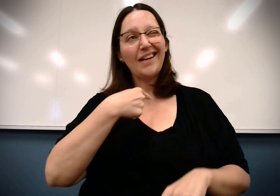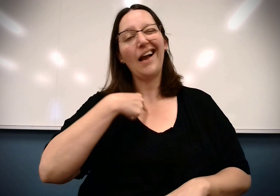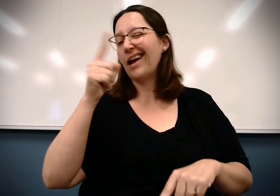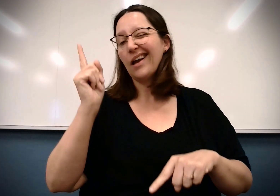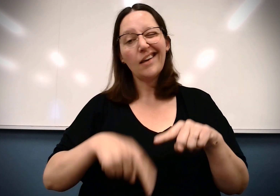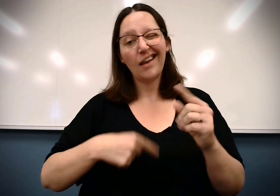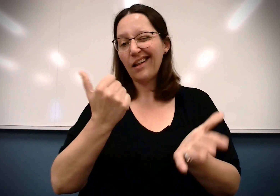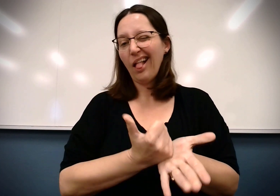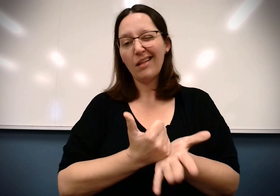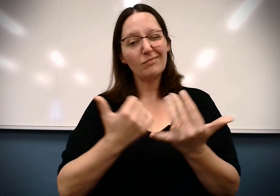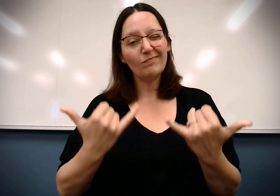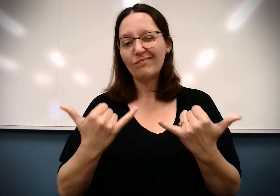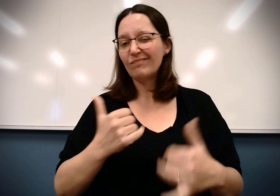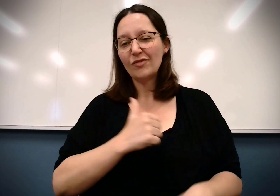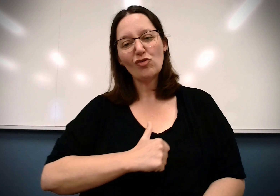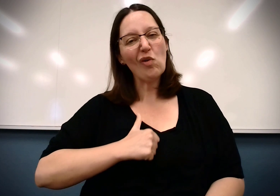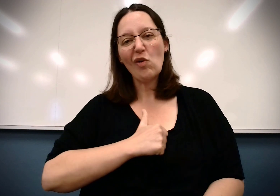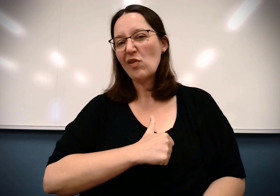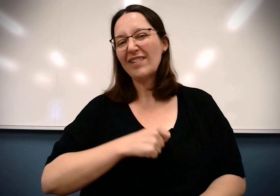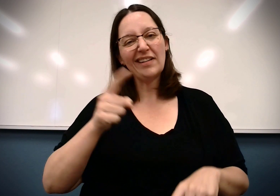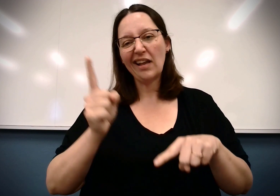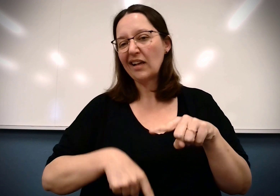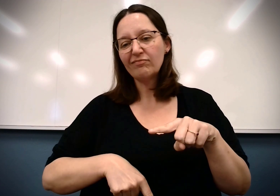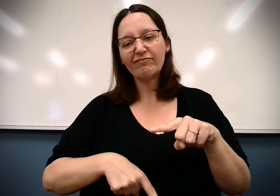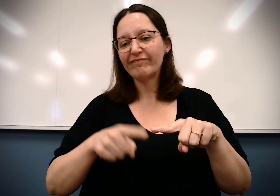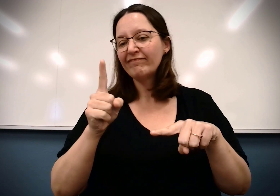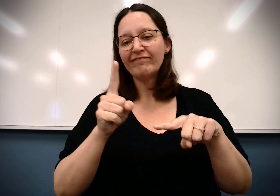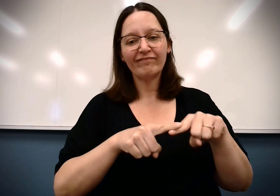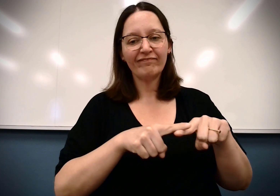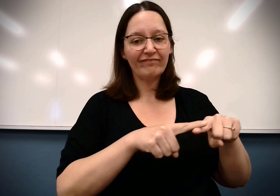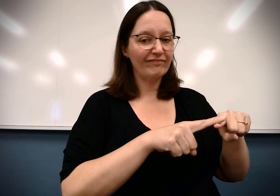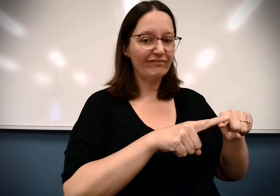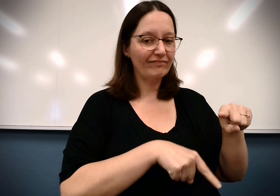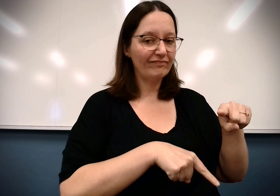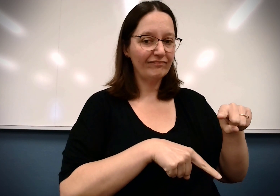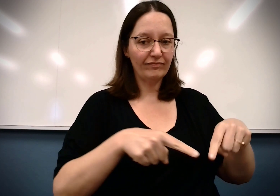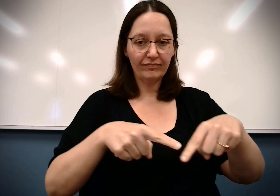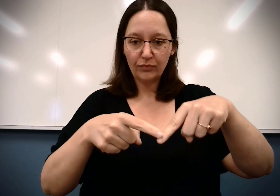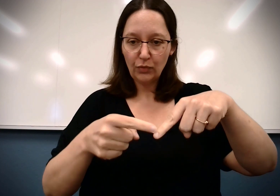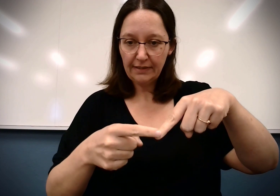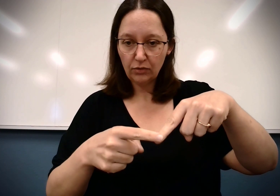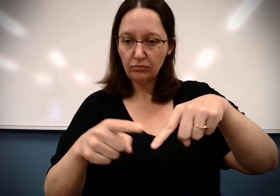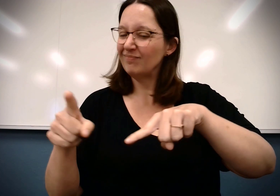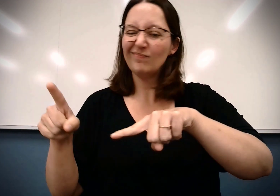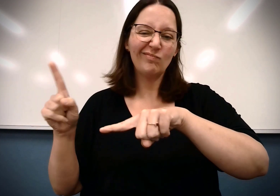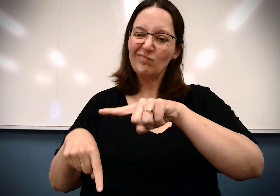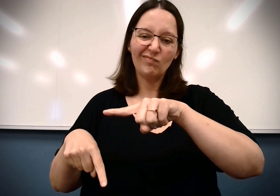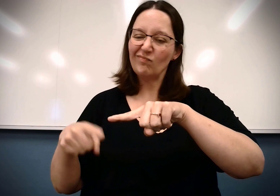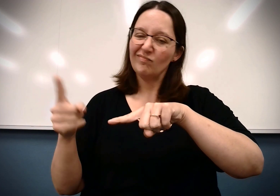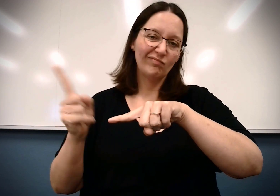hit your non-dominant index palm down with your dominant index. Can't. Sorry, I can't help you. I